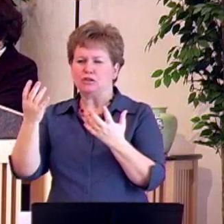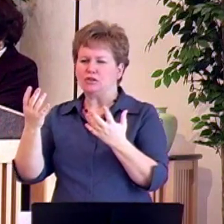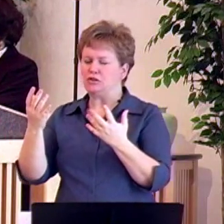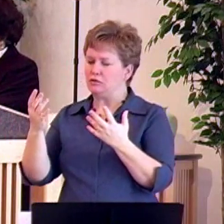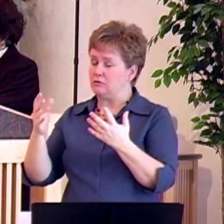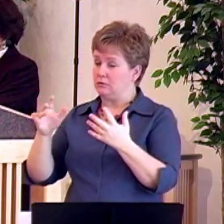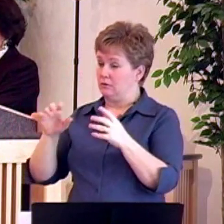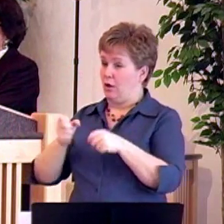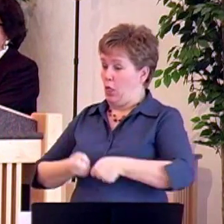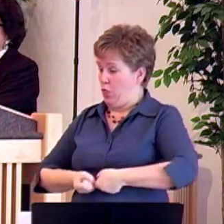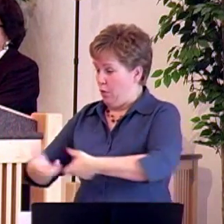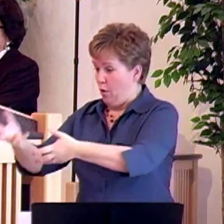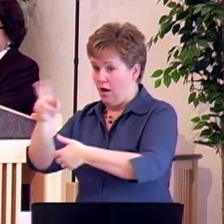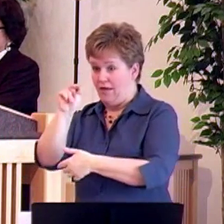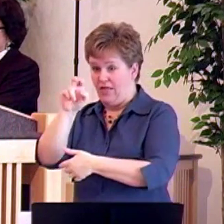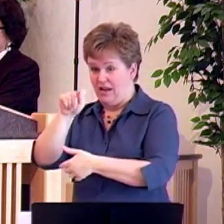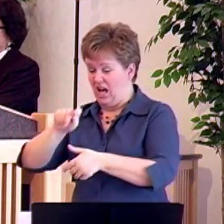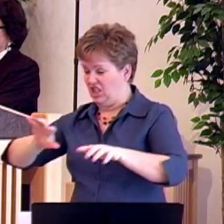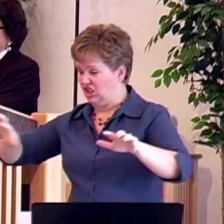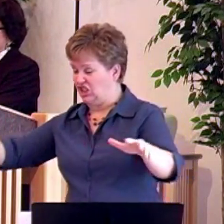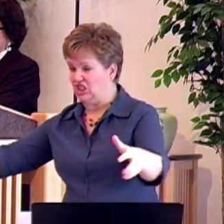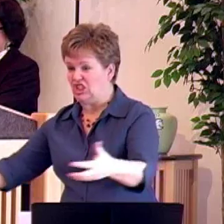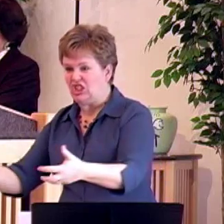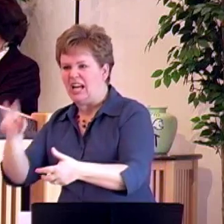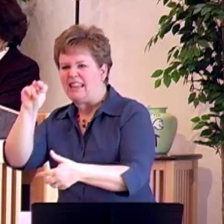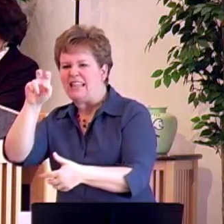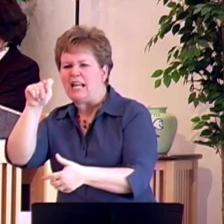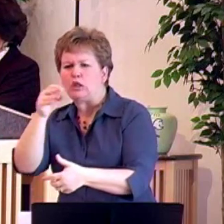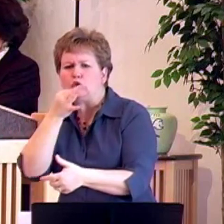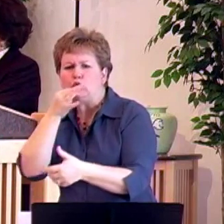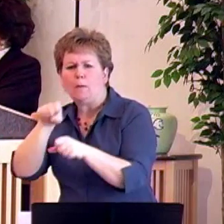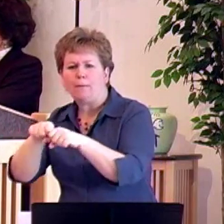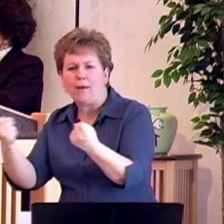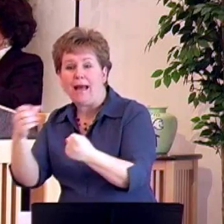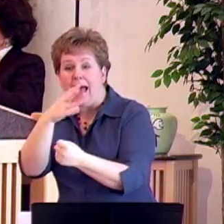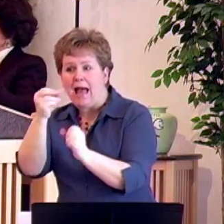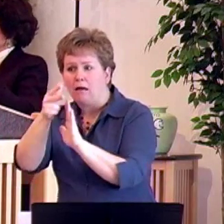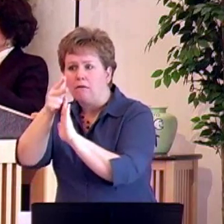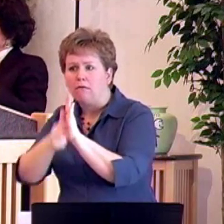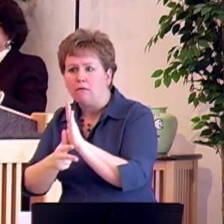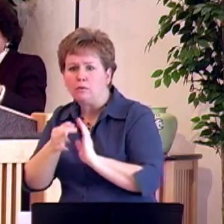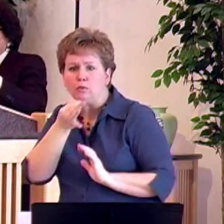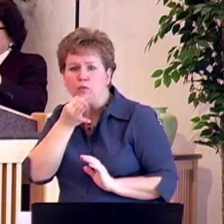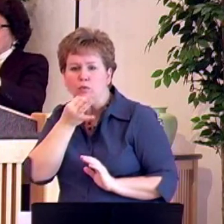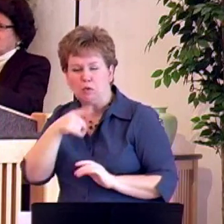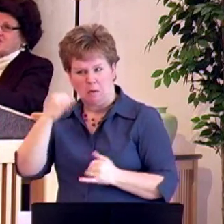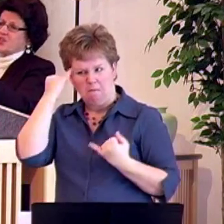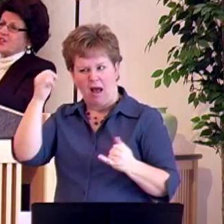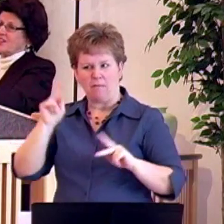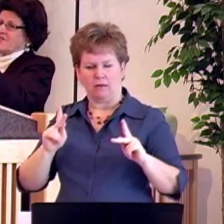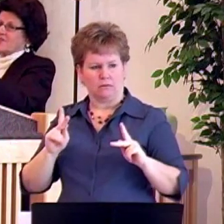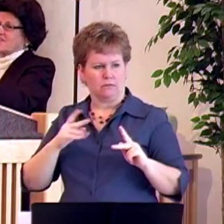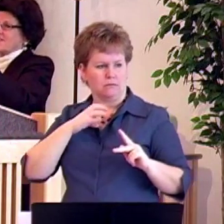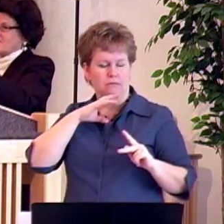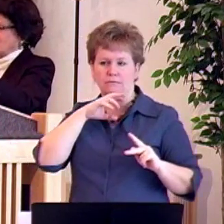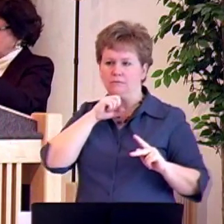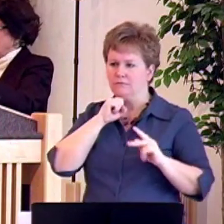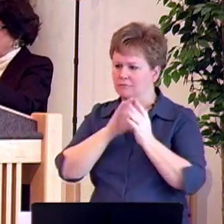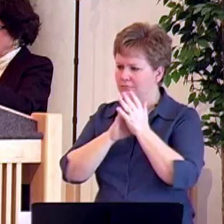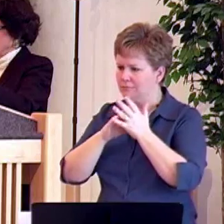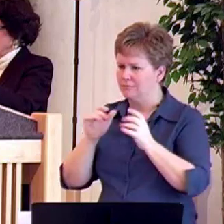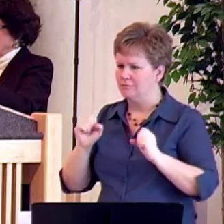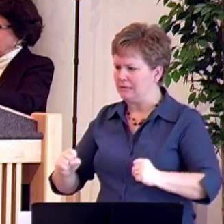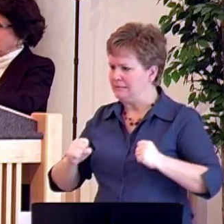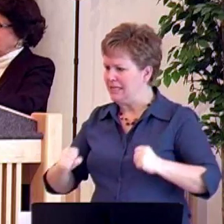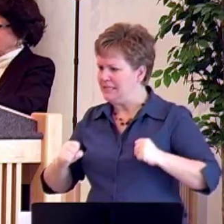a catch that it was breaking the nets and sinking the boats. I can sort of imagine them laughing and cheering at first as they're catching